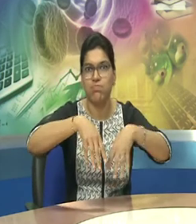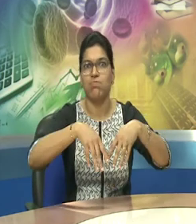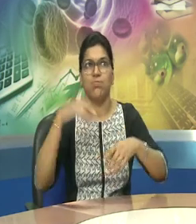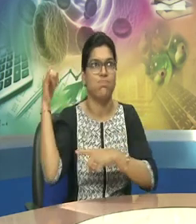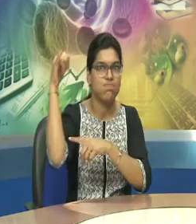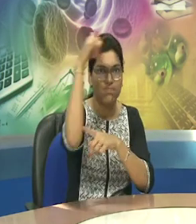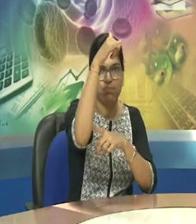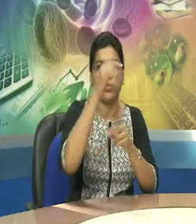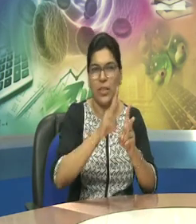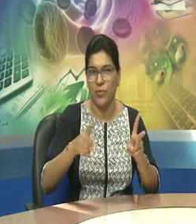where there is a building,